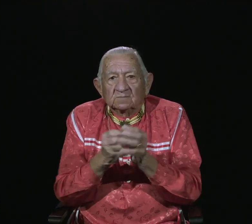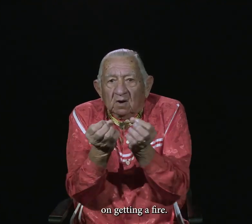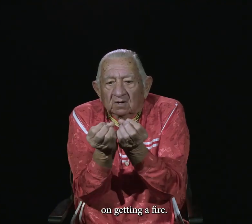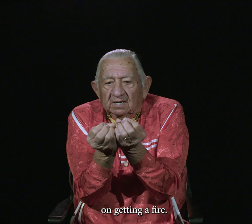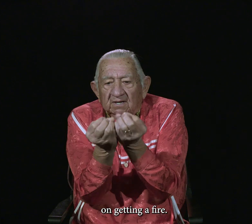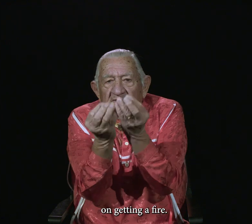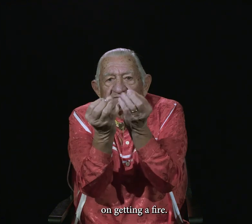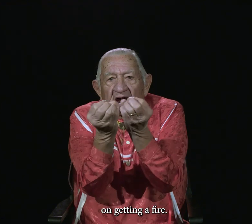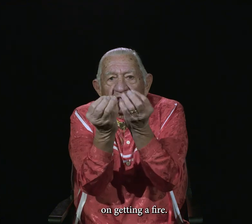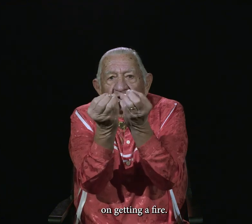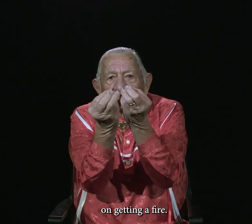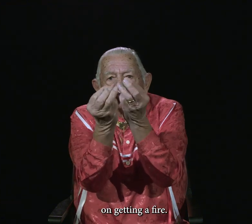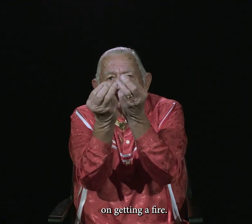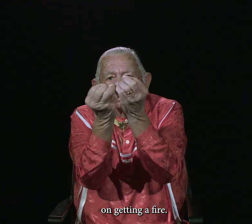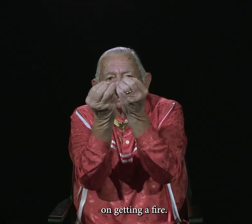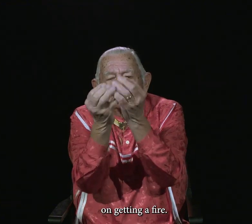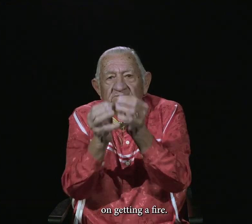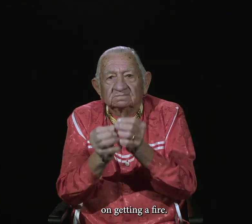on getting a fire.